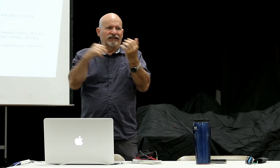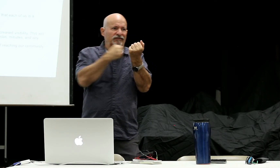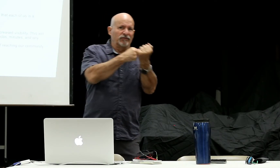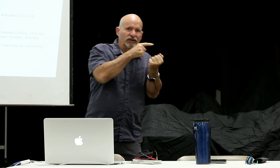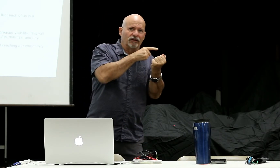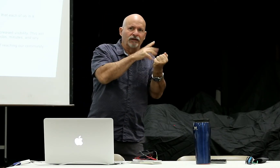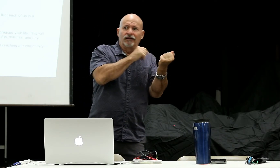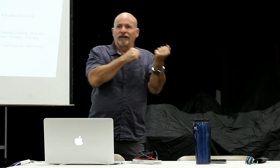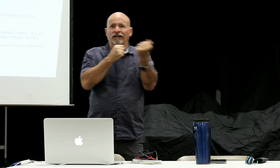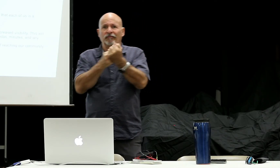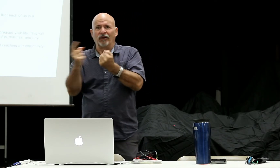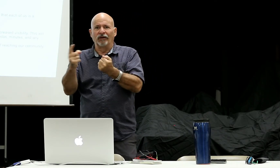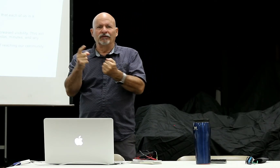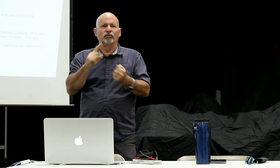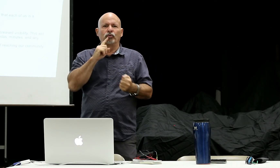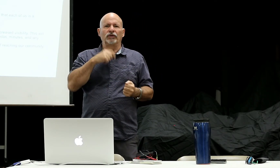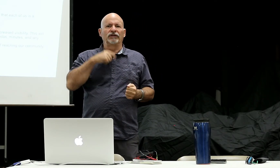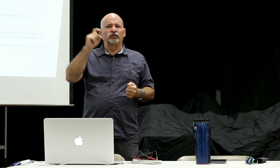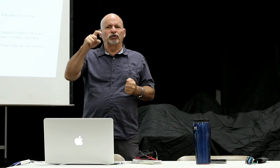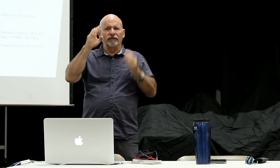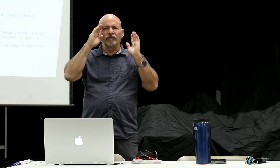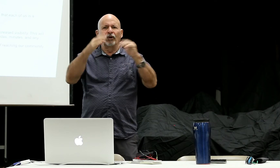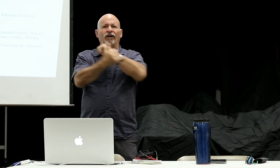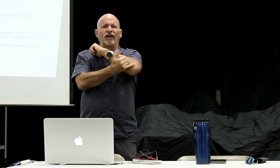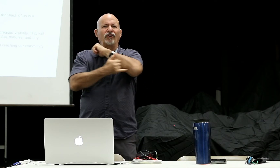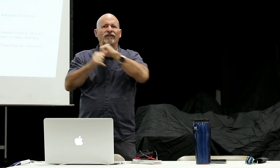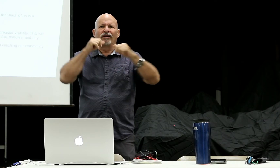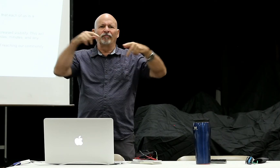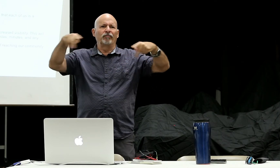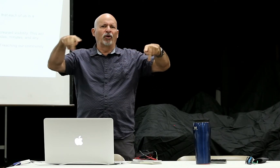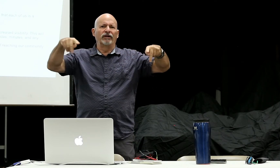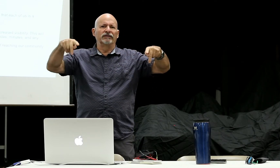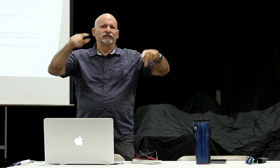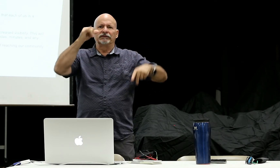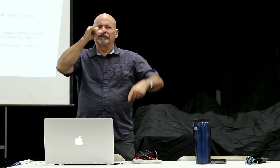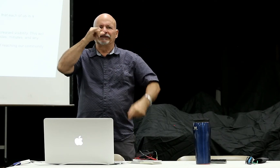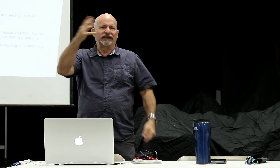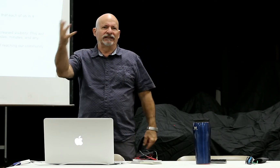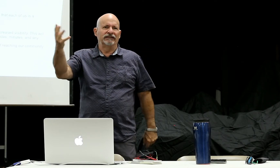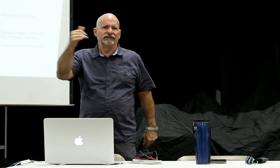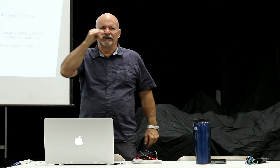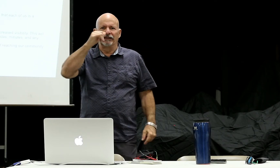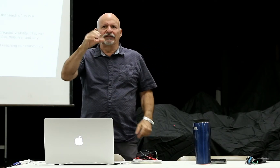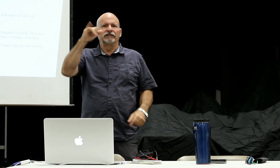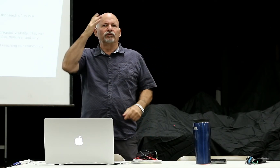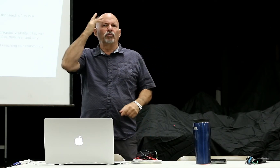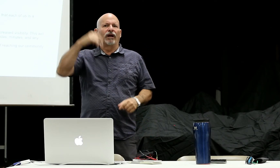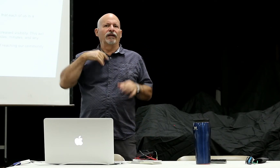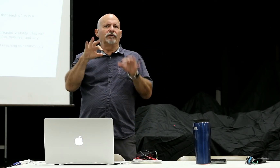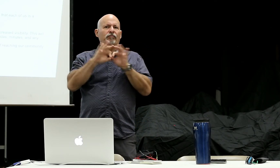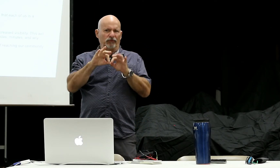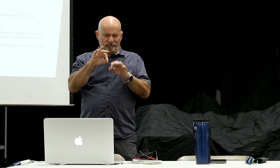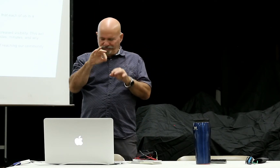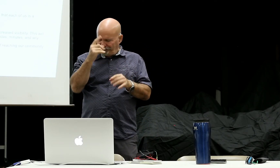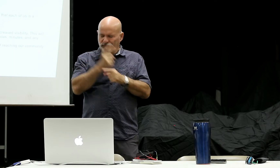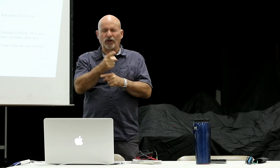it's federal money, and it's a mess. But just wanting to make sure that there's really a domino effect,